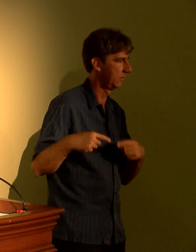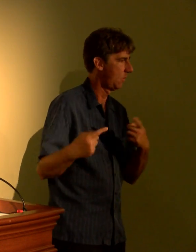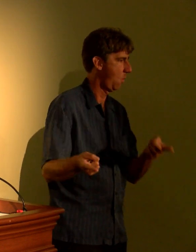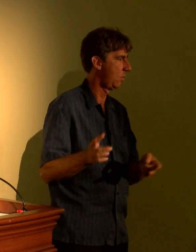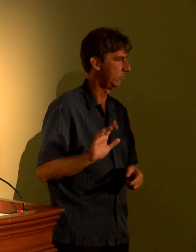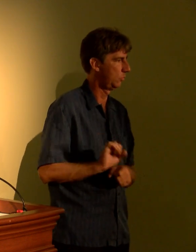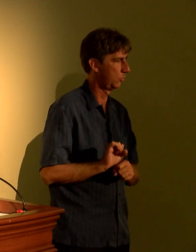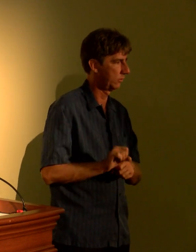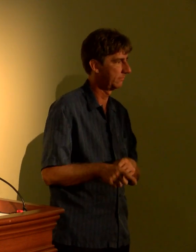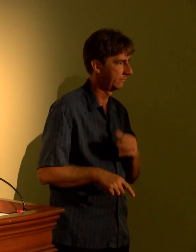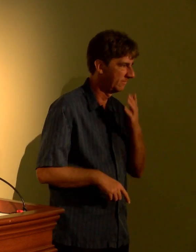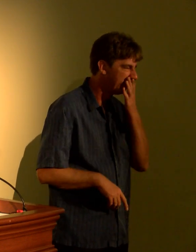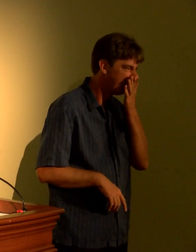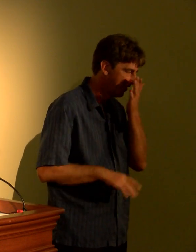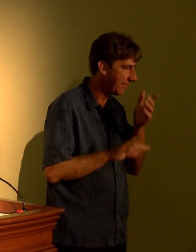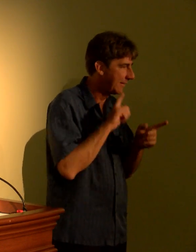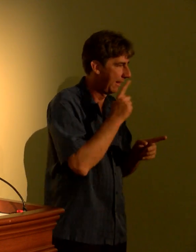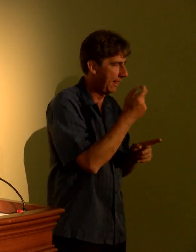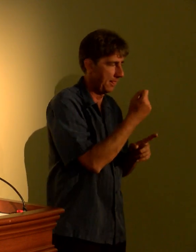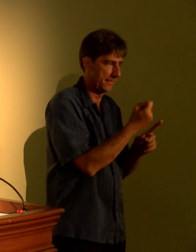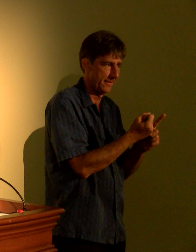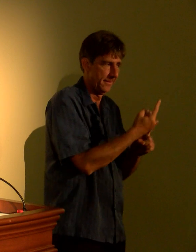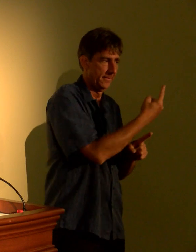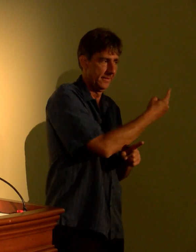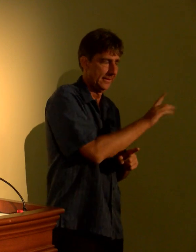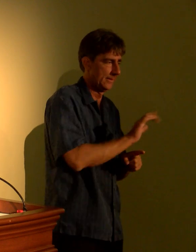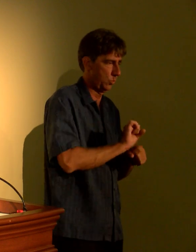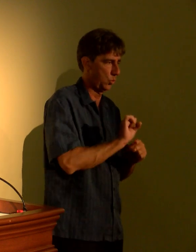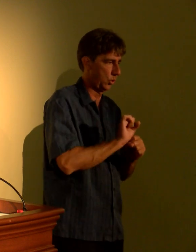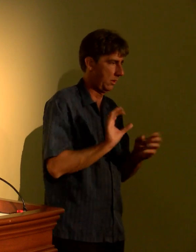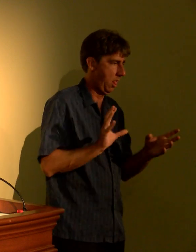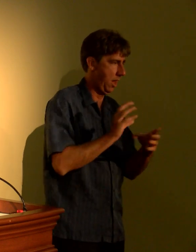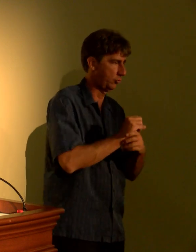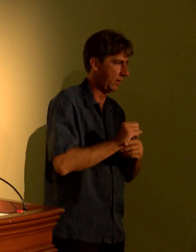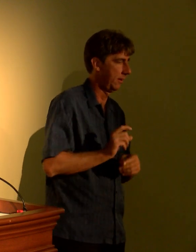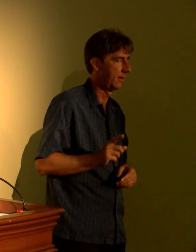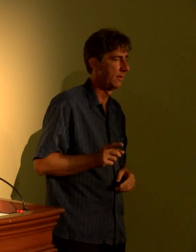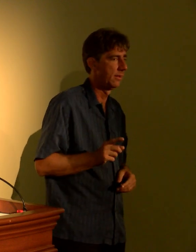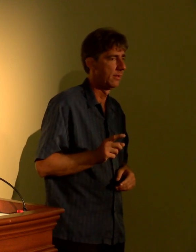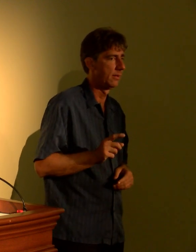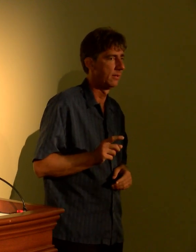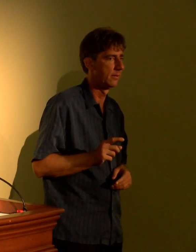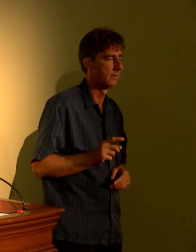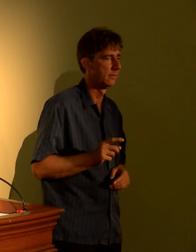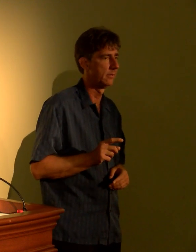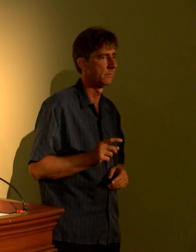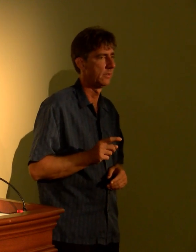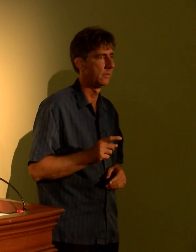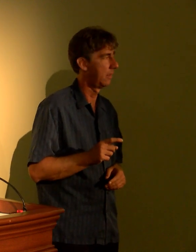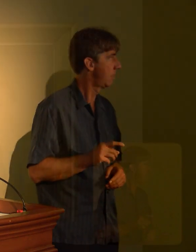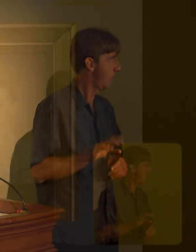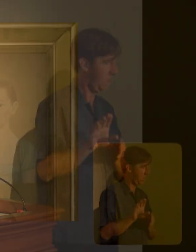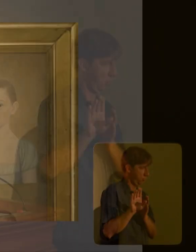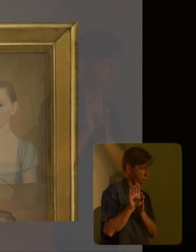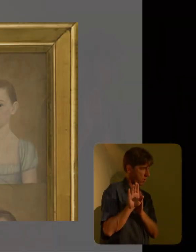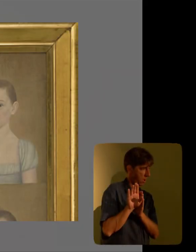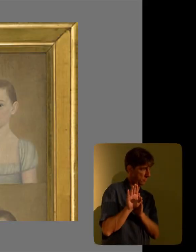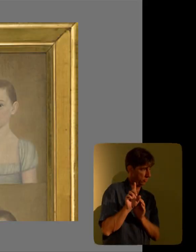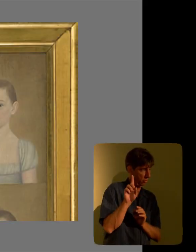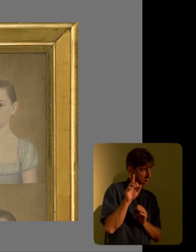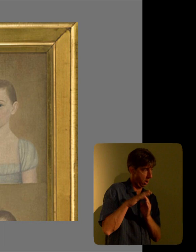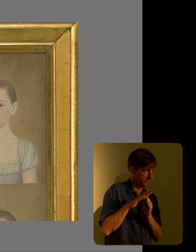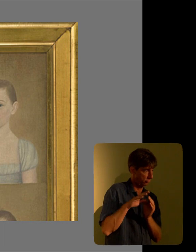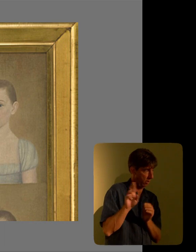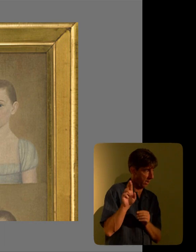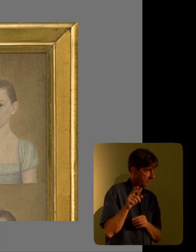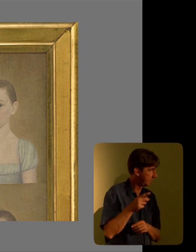of an outlier in terms of his known body of work. But one interesting thing about it, there's something a little odd about that child on the upper right.